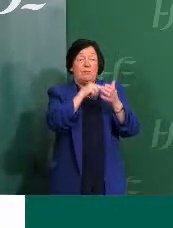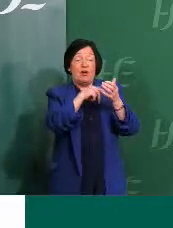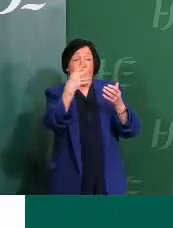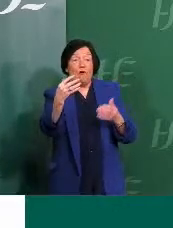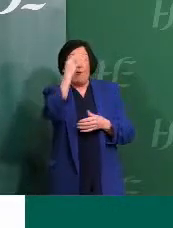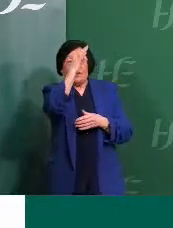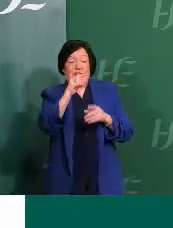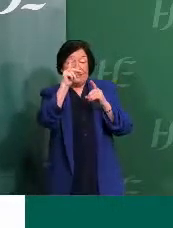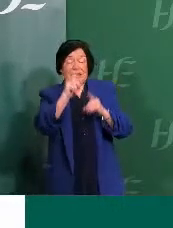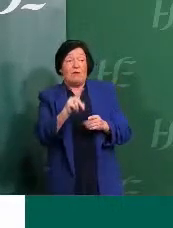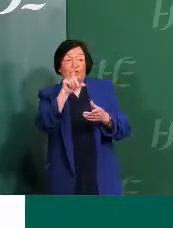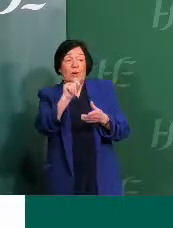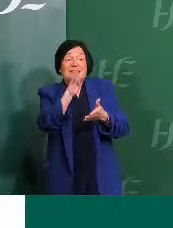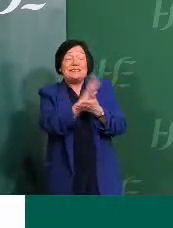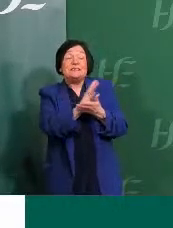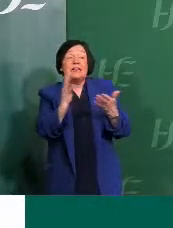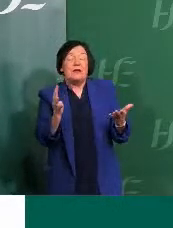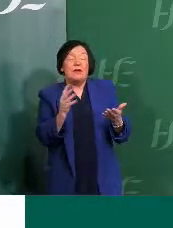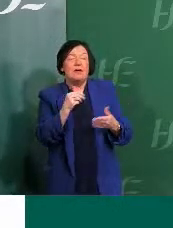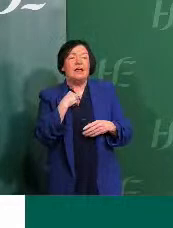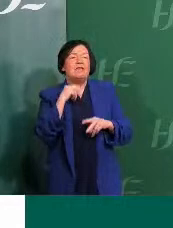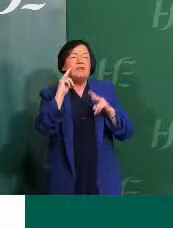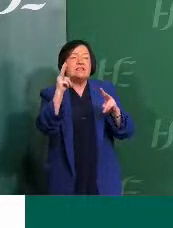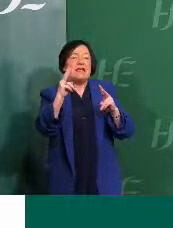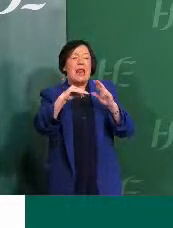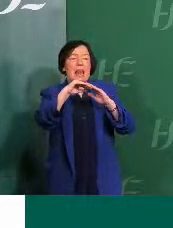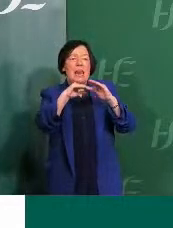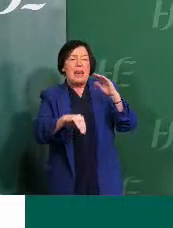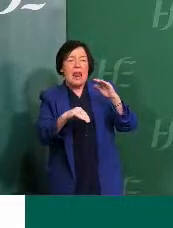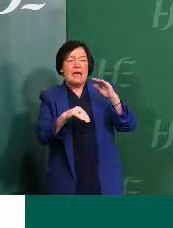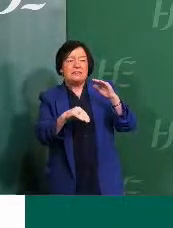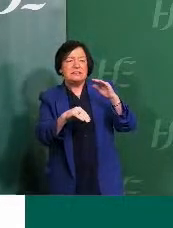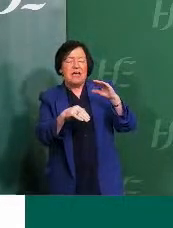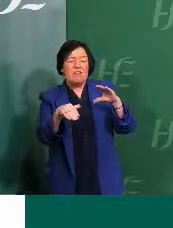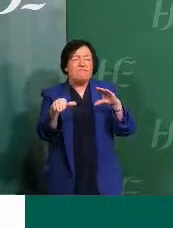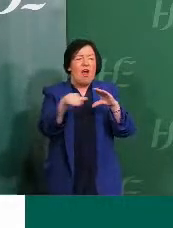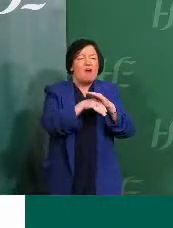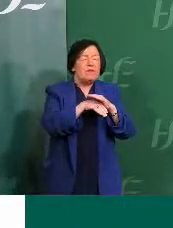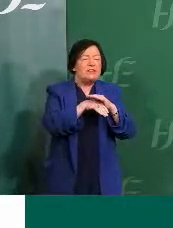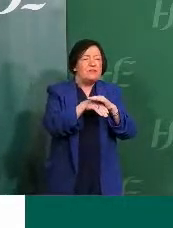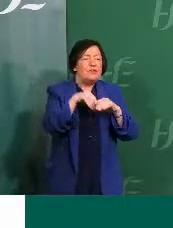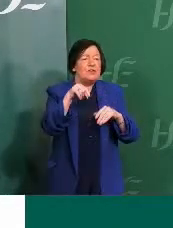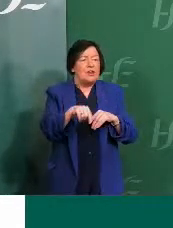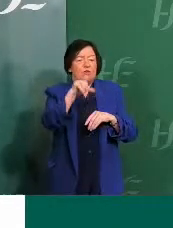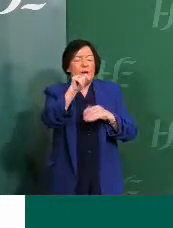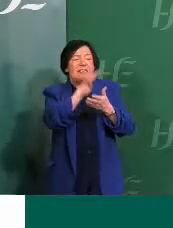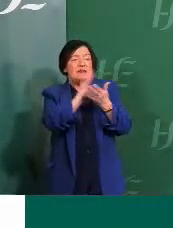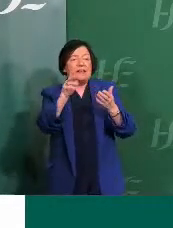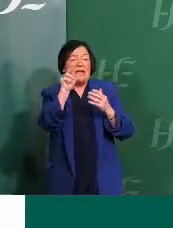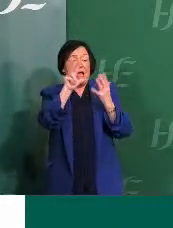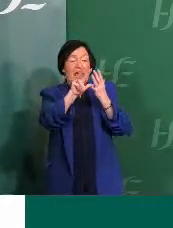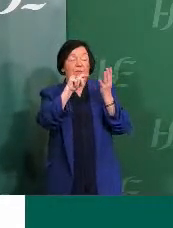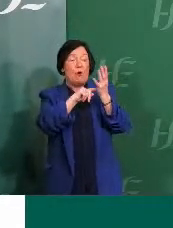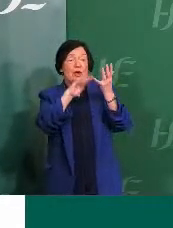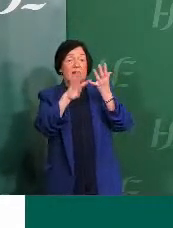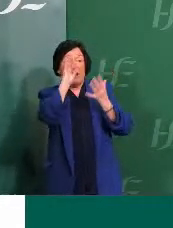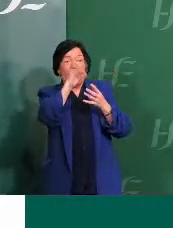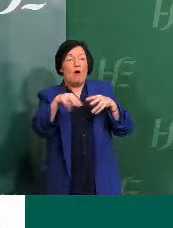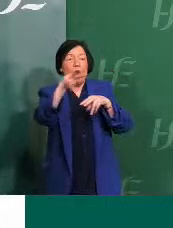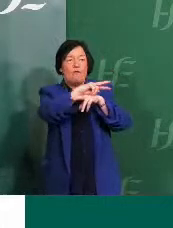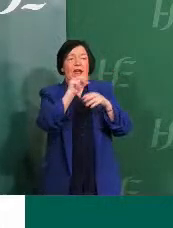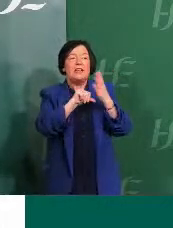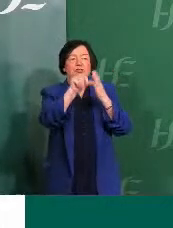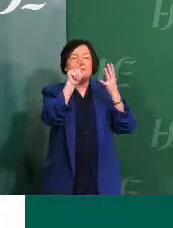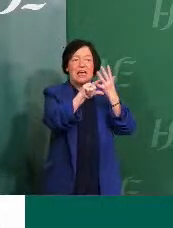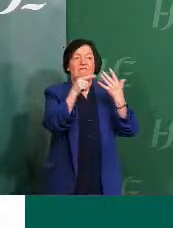on 2019. Where we've seen less activity in terms of the 2019 is the 8.9% there for over